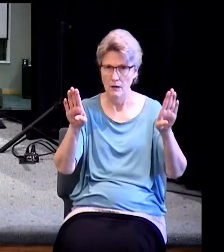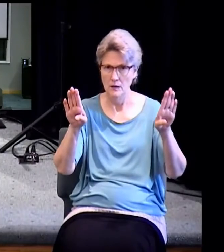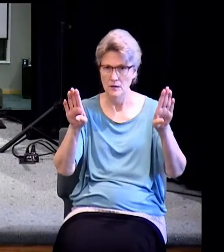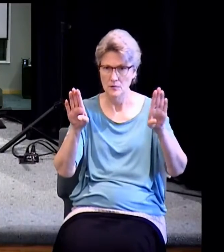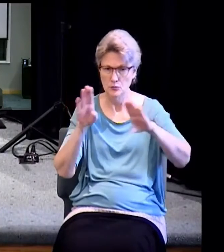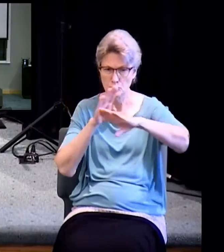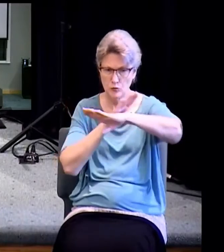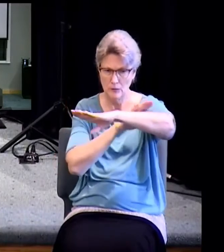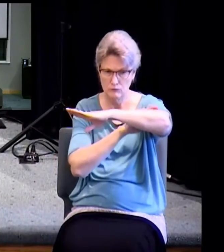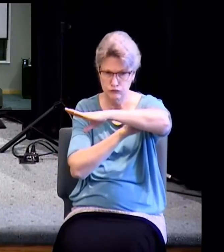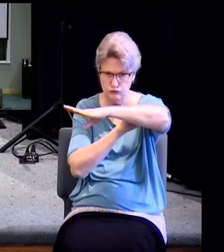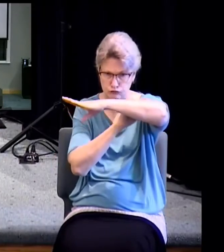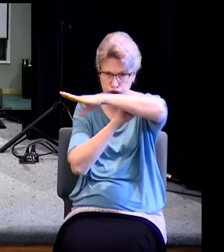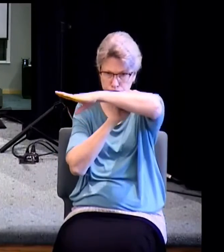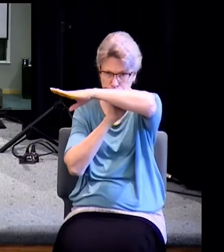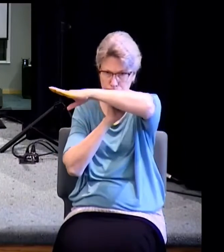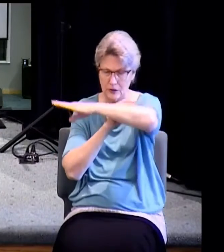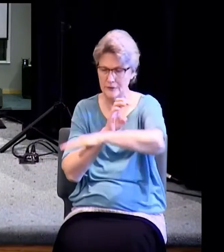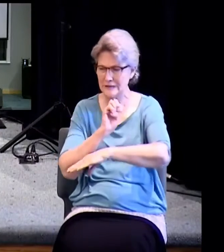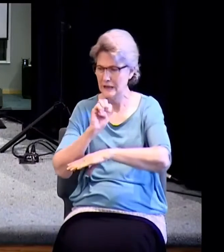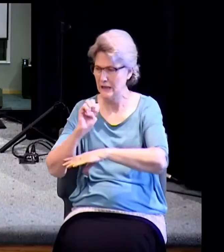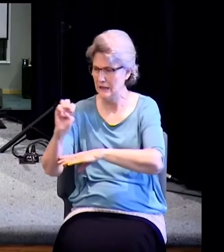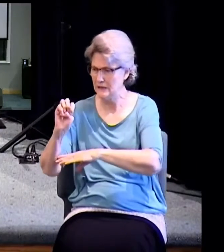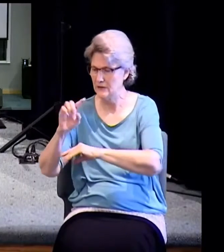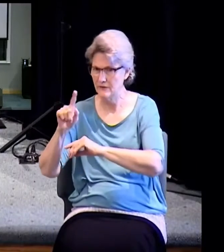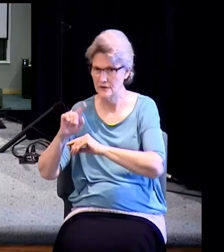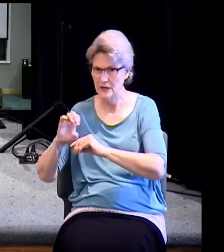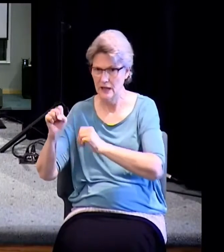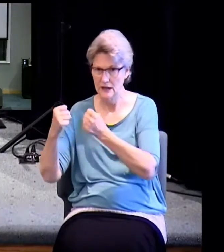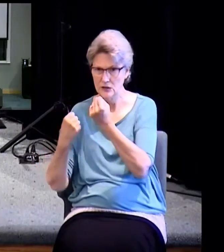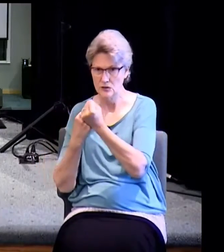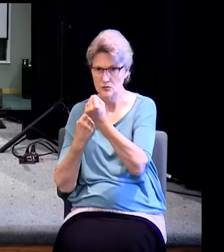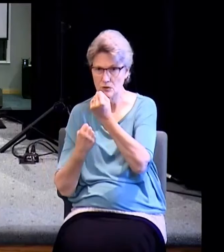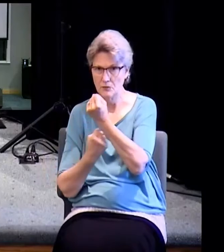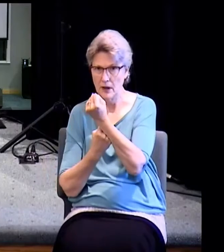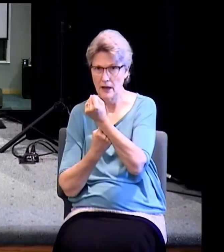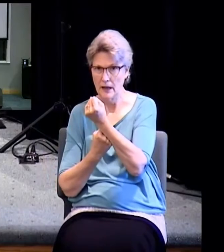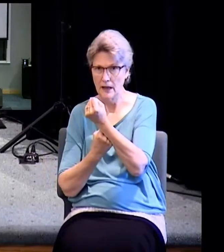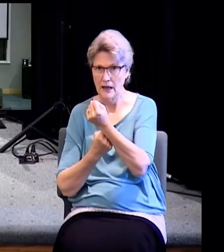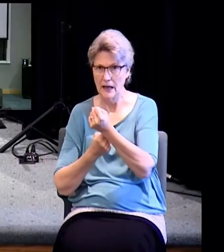of Zion, which was surrounded and fortified by a separate wall.